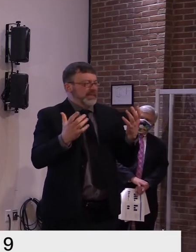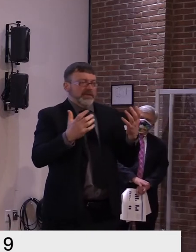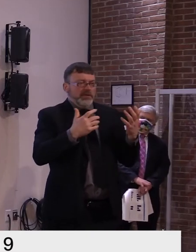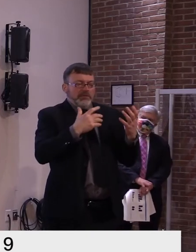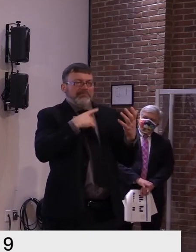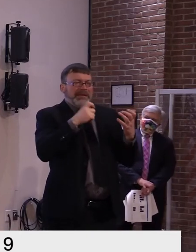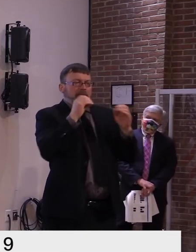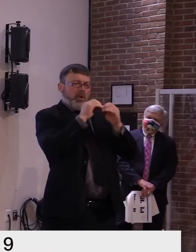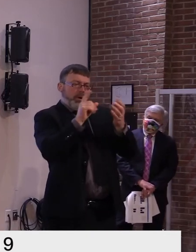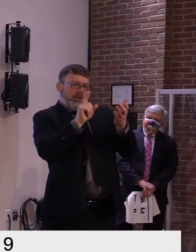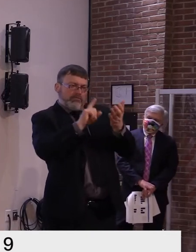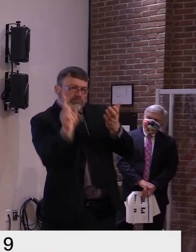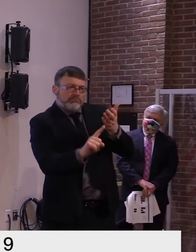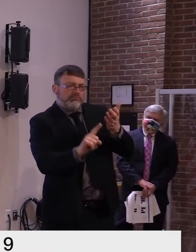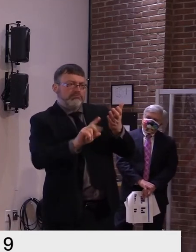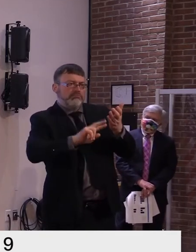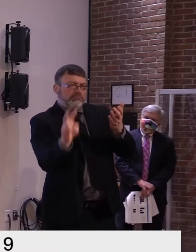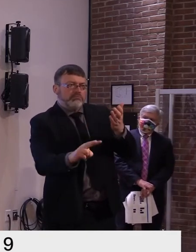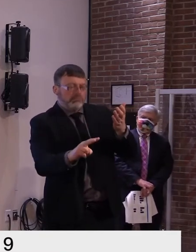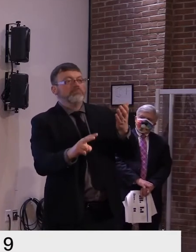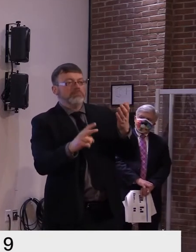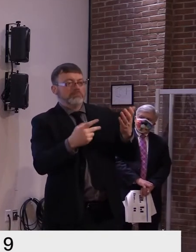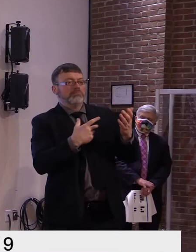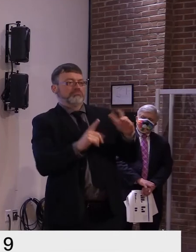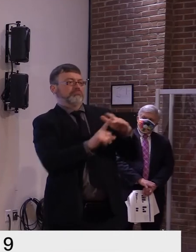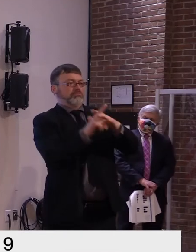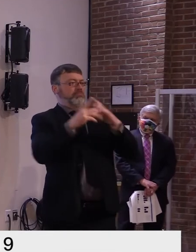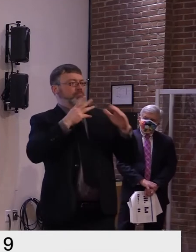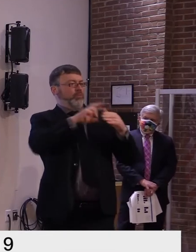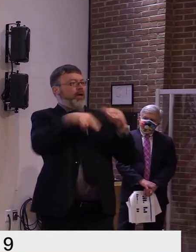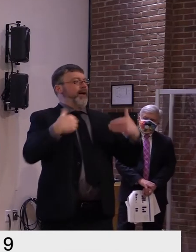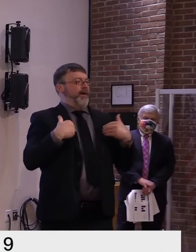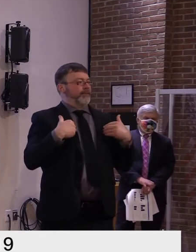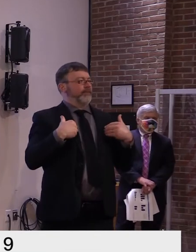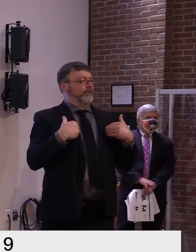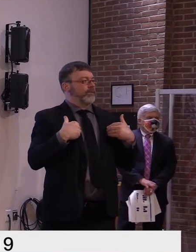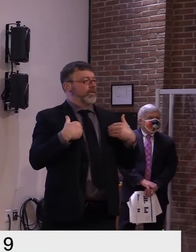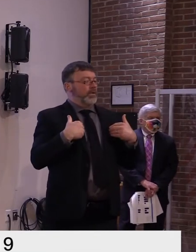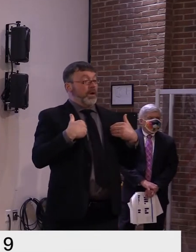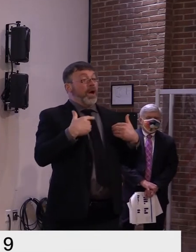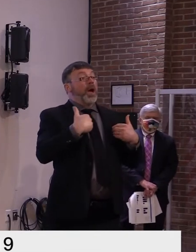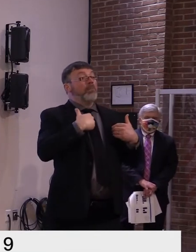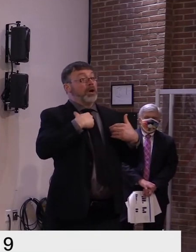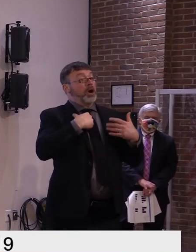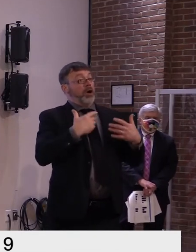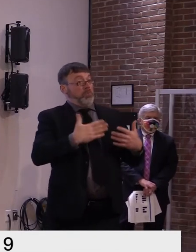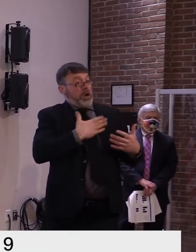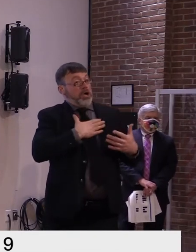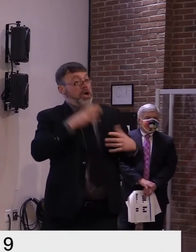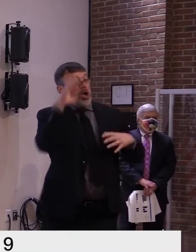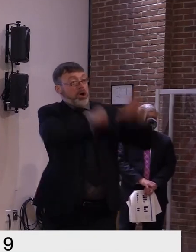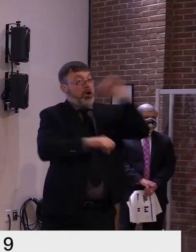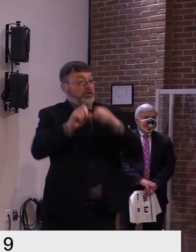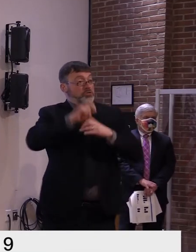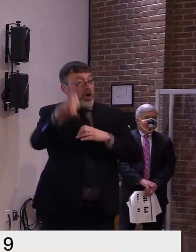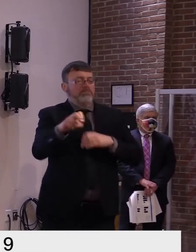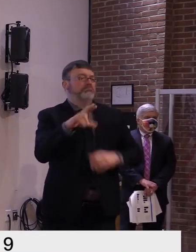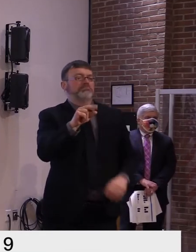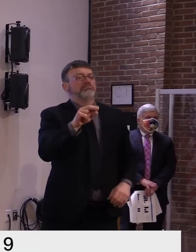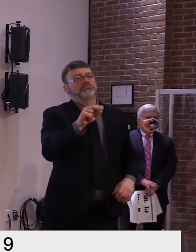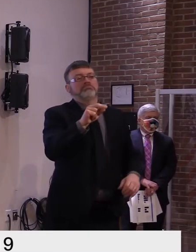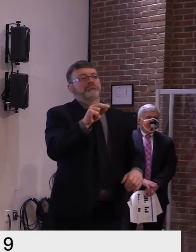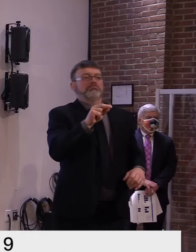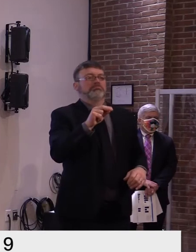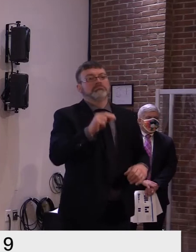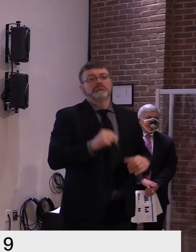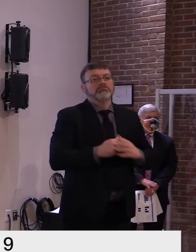even hazard a guess before 14 days post New Year's Eve had elapsed. And a secondary question